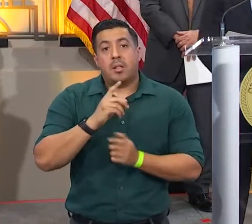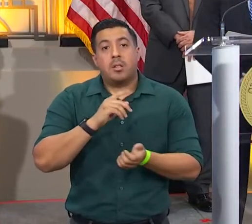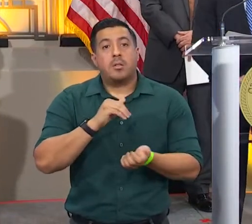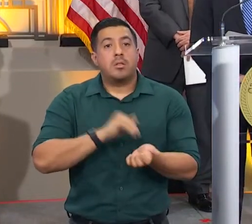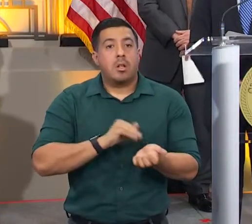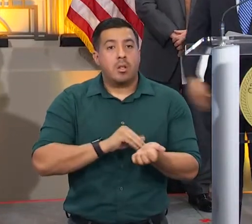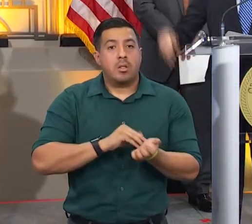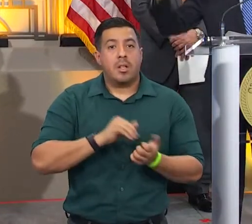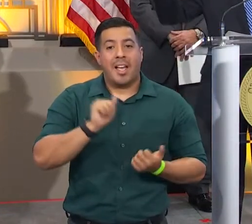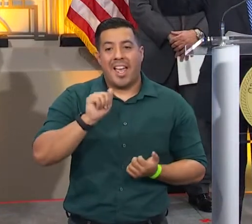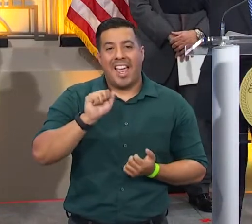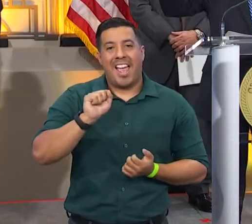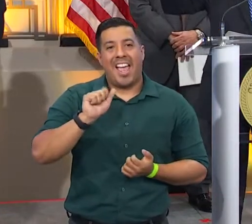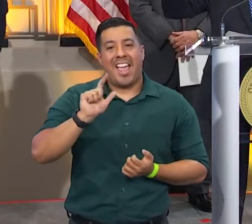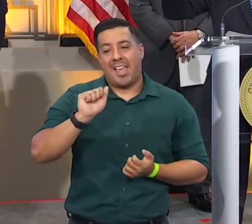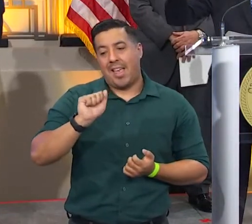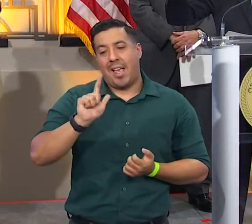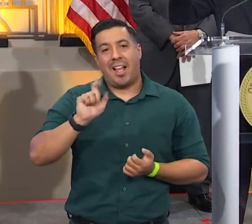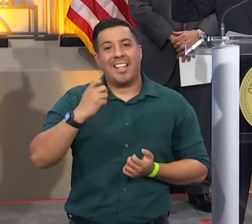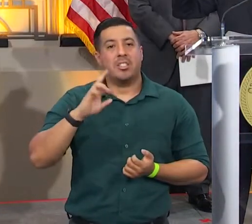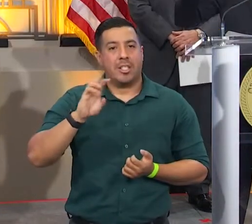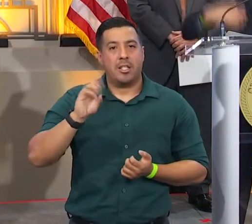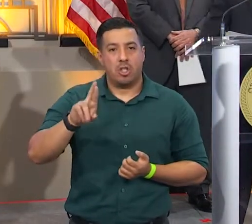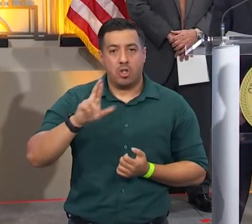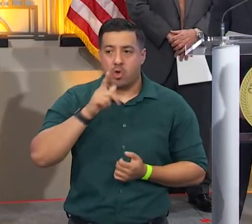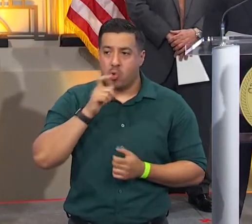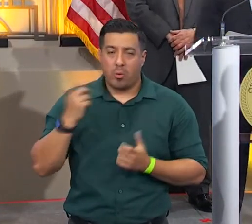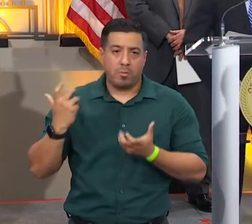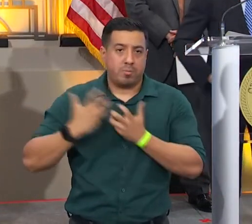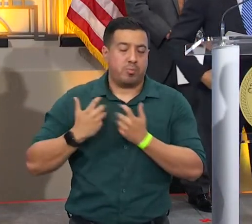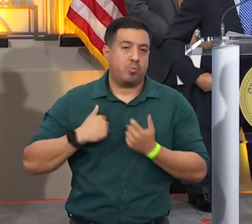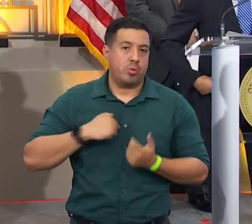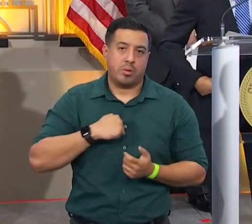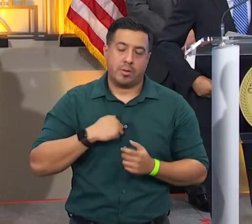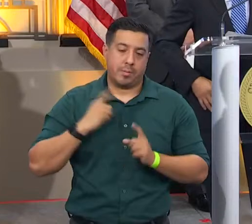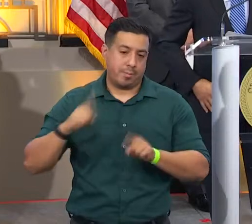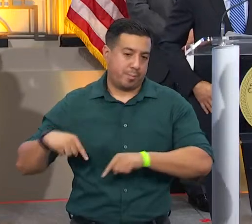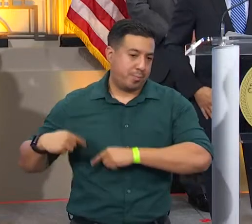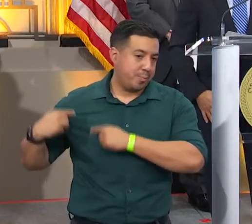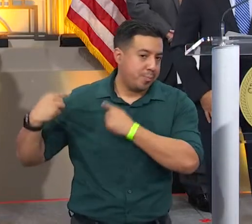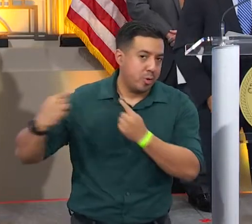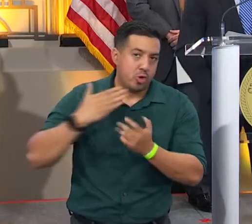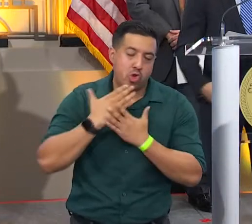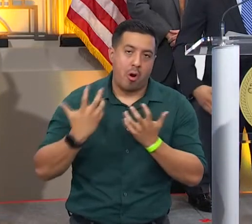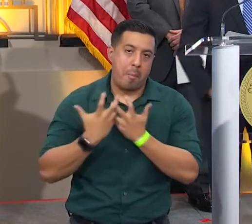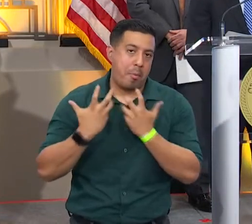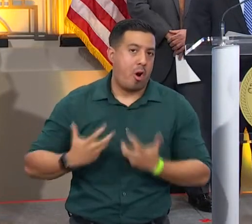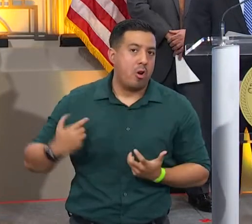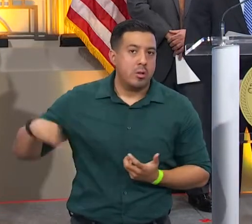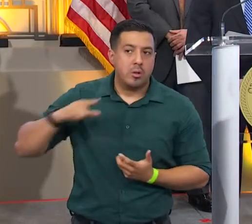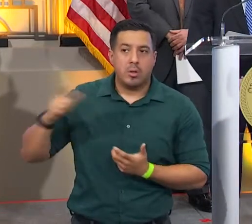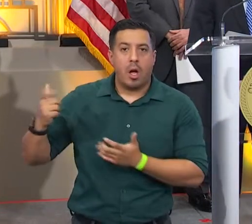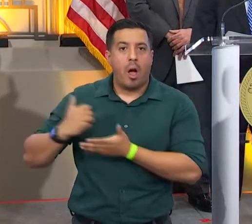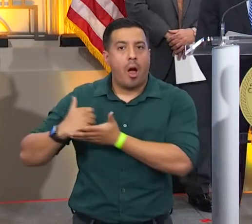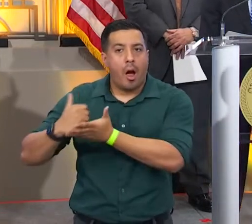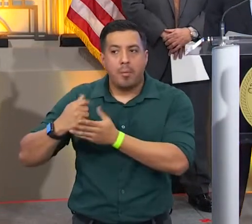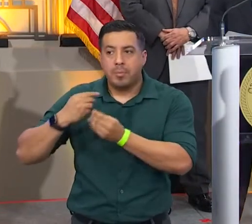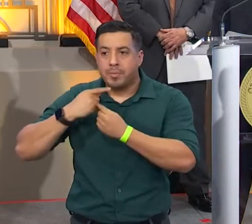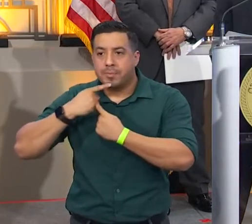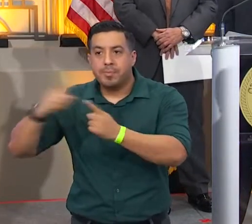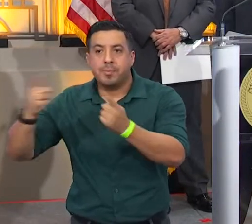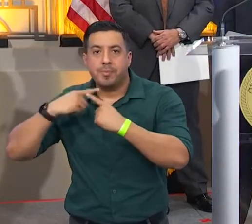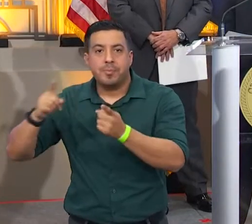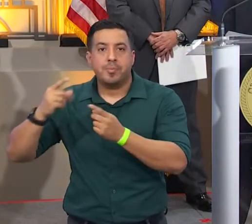of Rice University, who has been with us from day one and has been such a partner in really spreading the word and help us